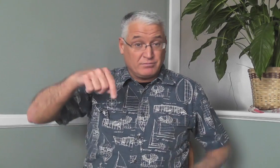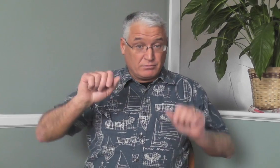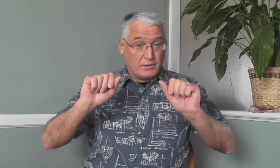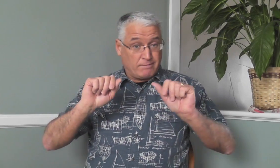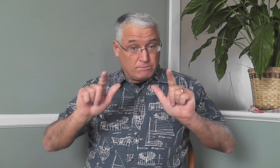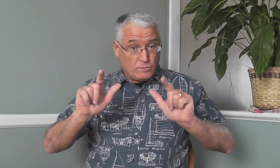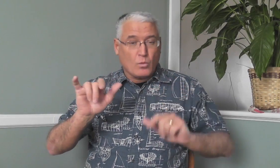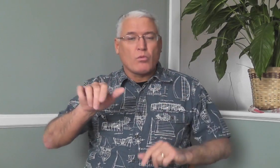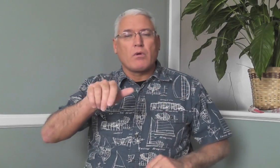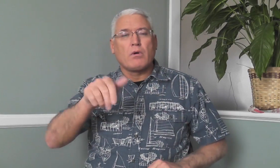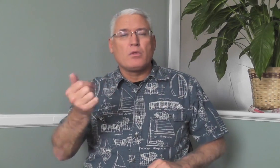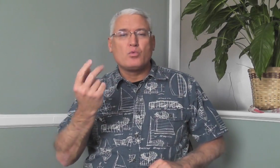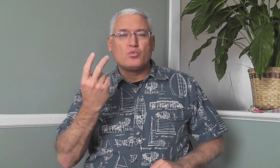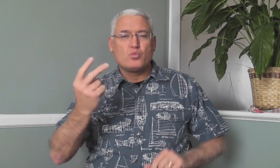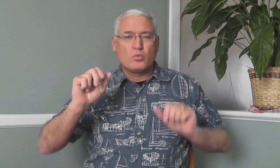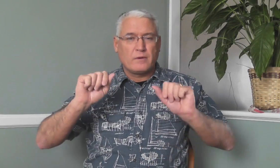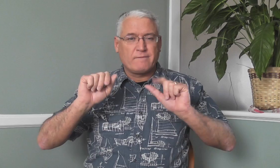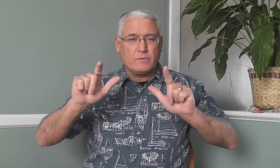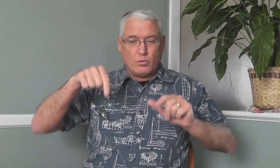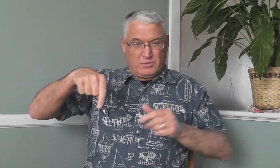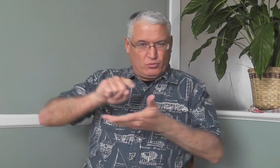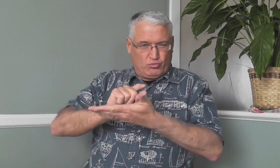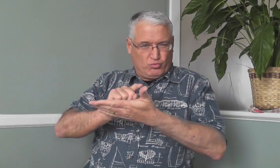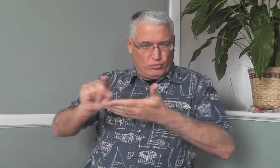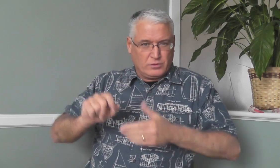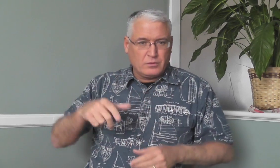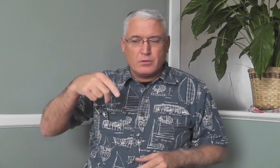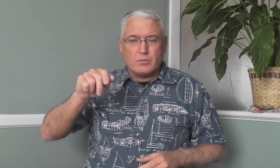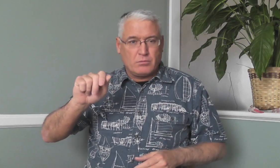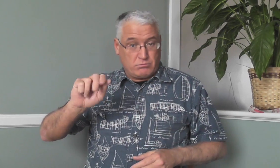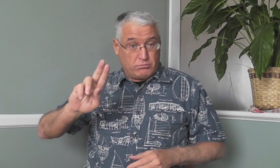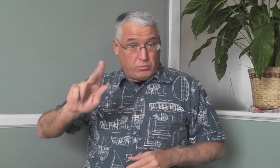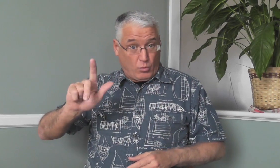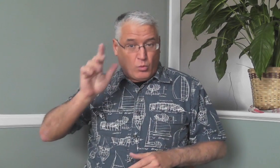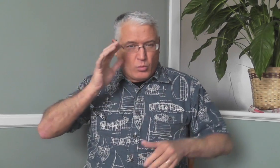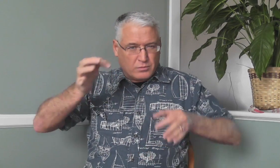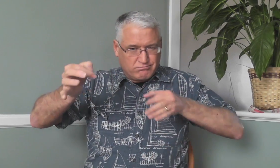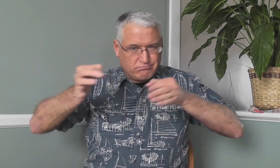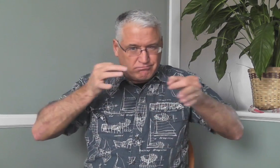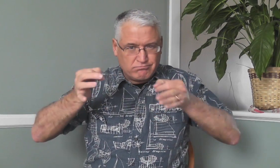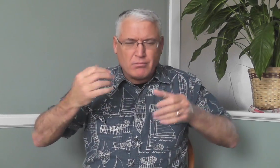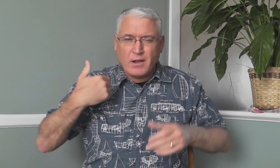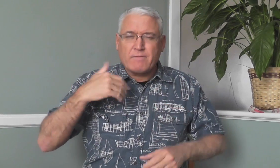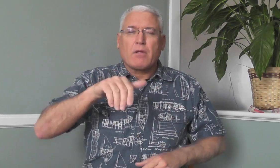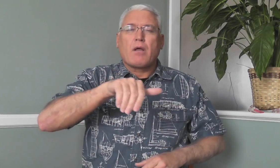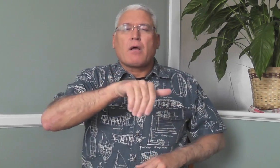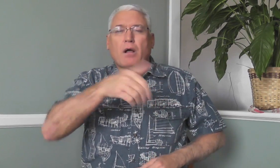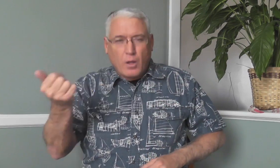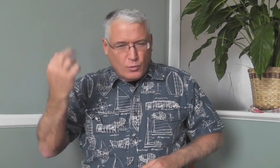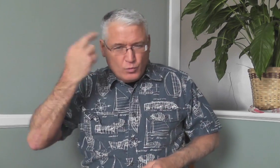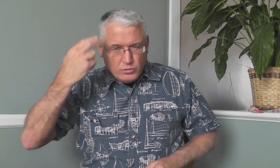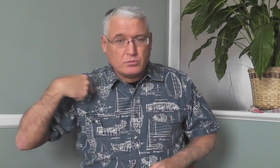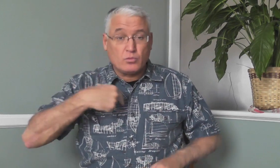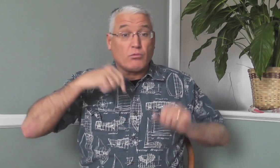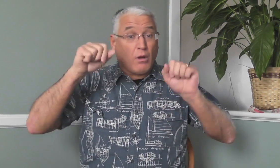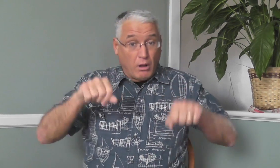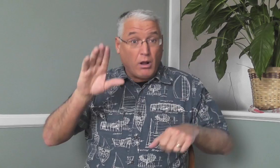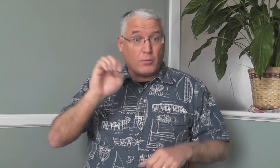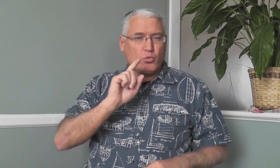This devotion and the other two this week, Paul explains that there are other reasons that we can